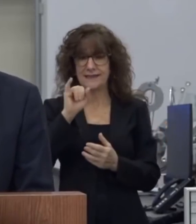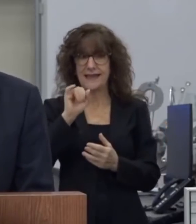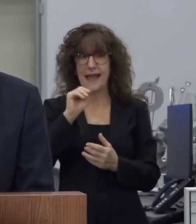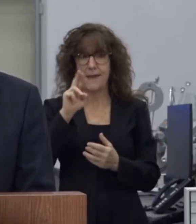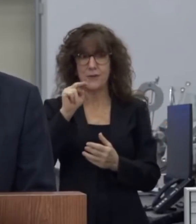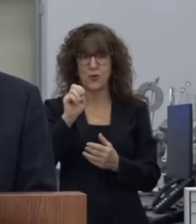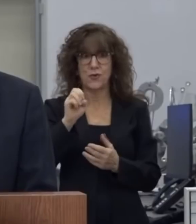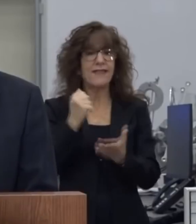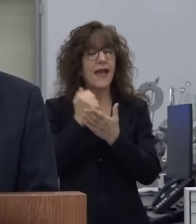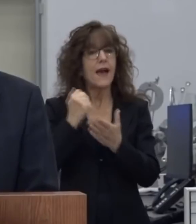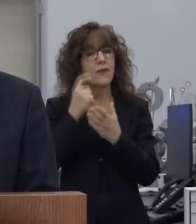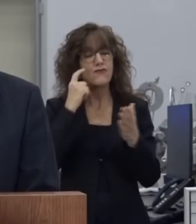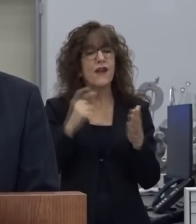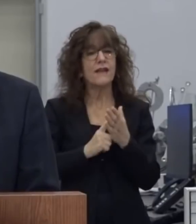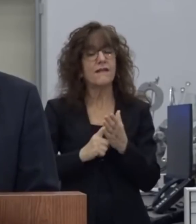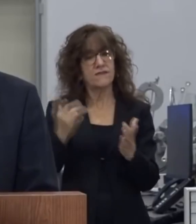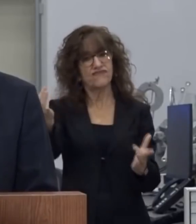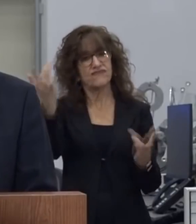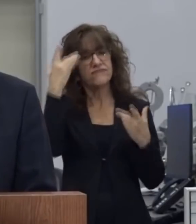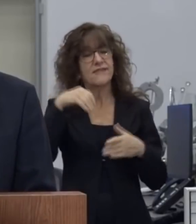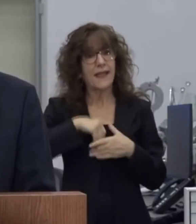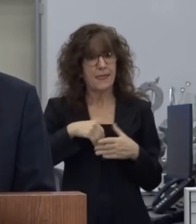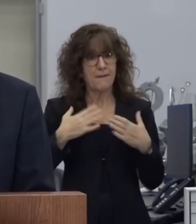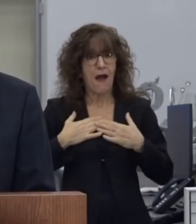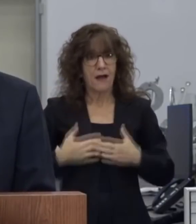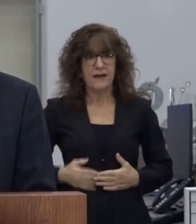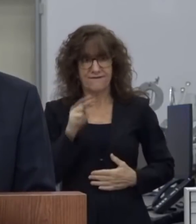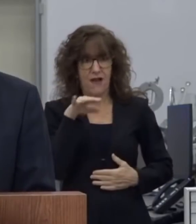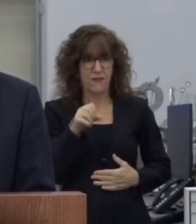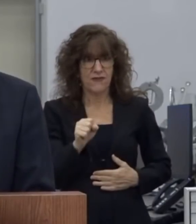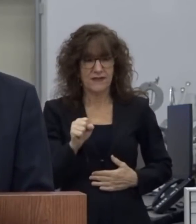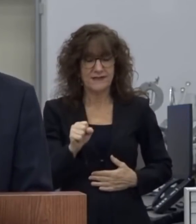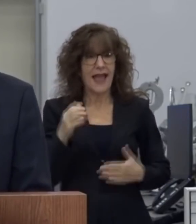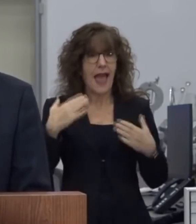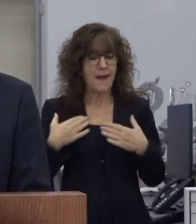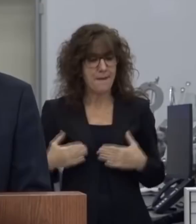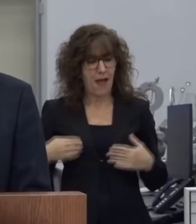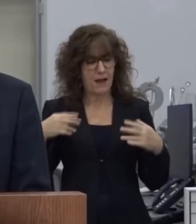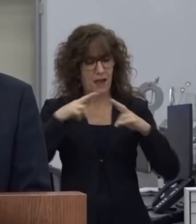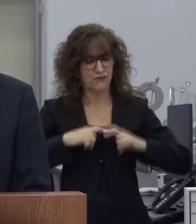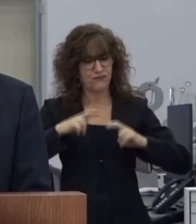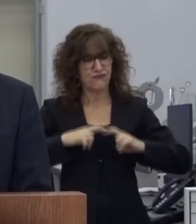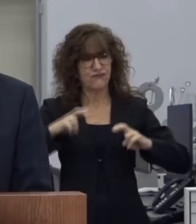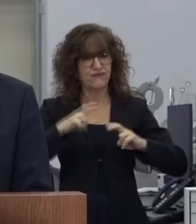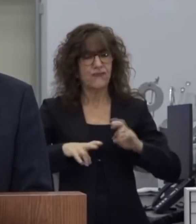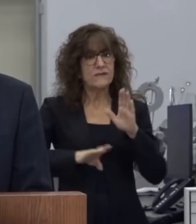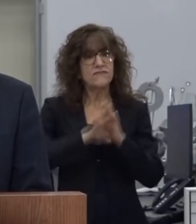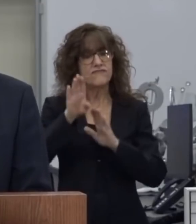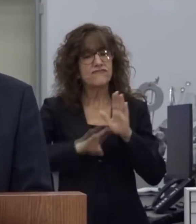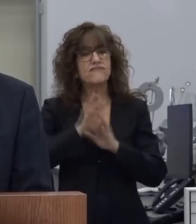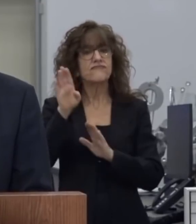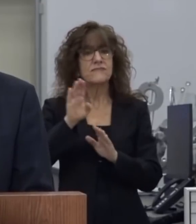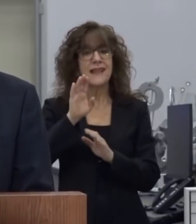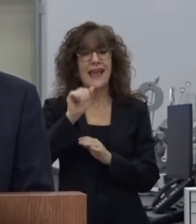to recognize a virus when it gets into our body, and then our body takes that information to develop these antibodies,